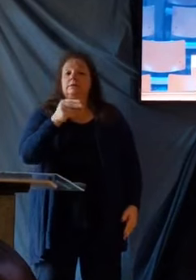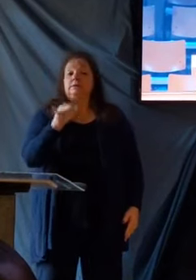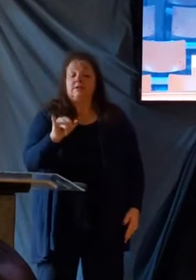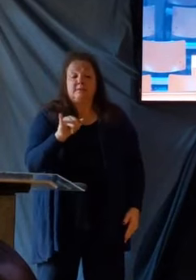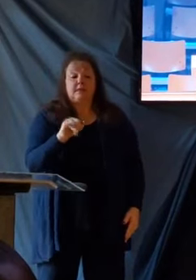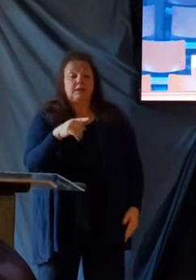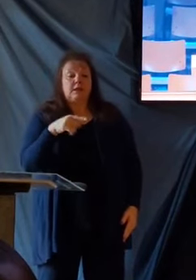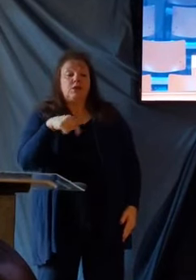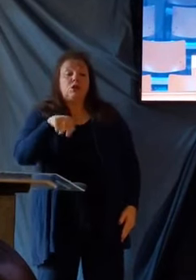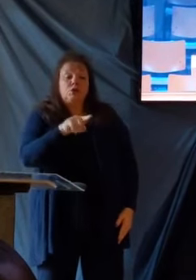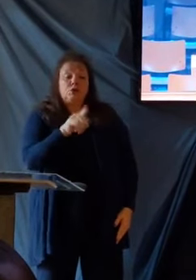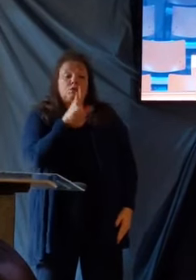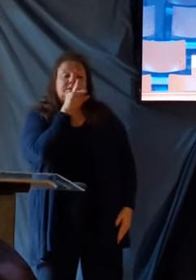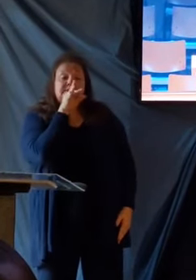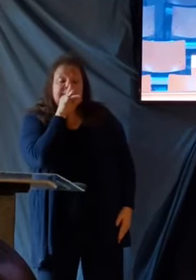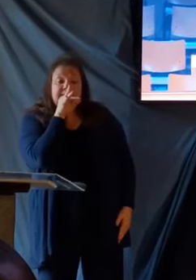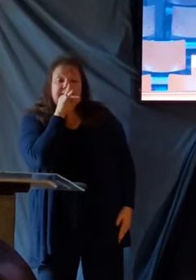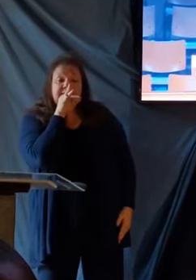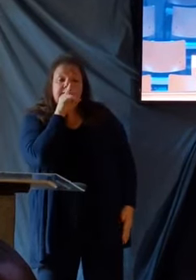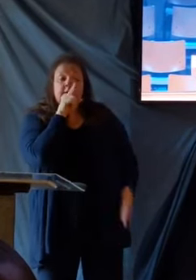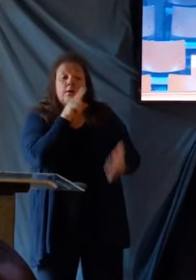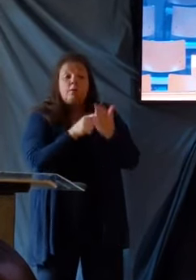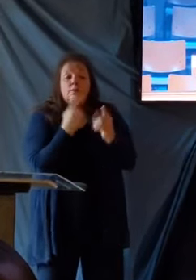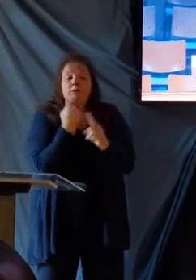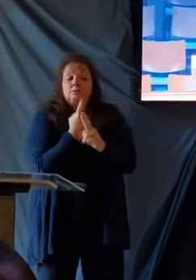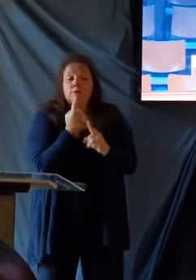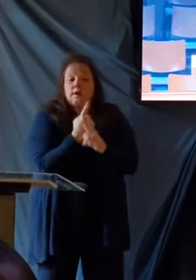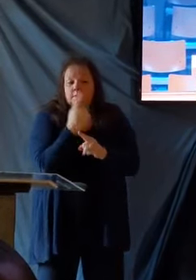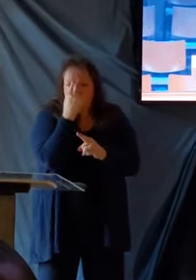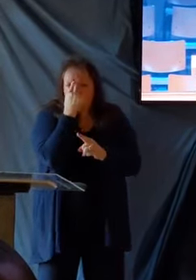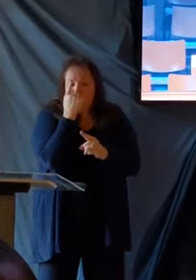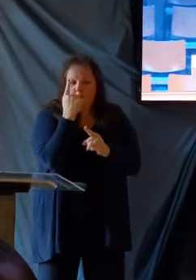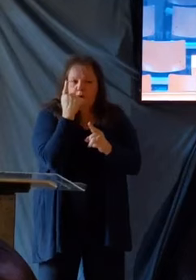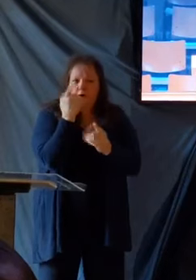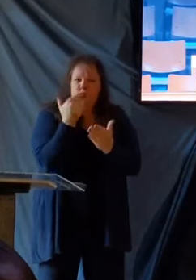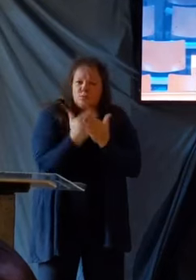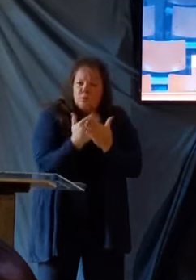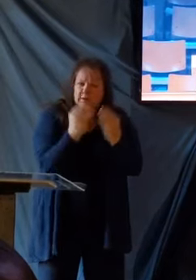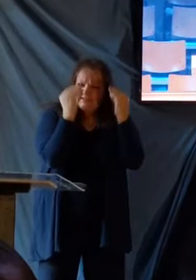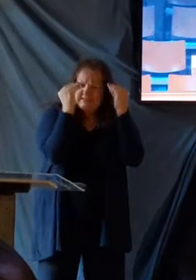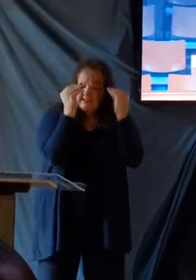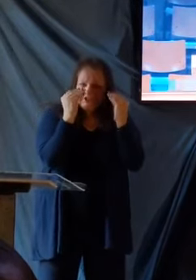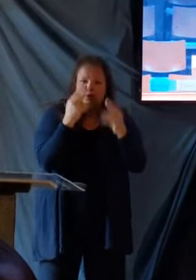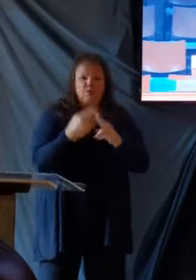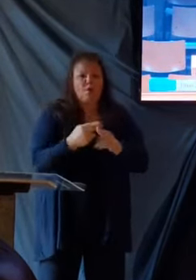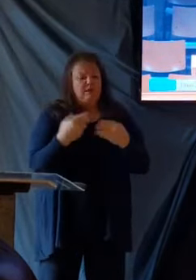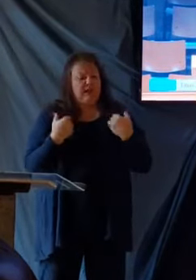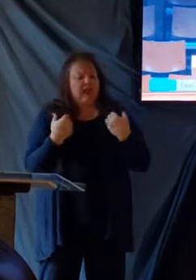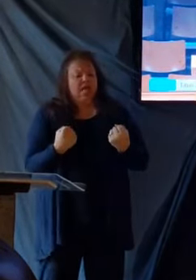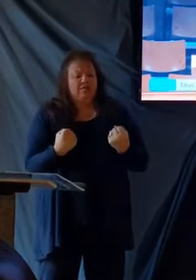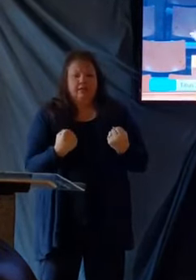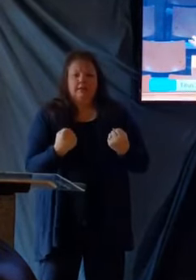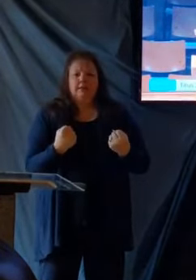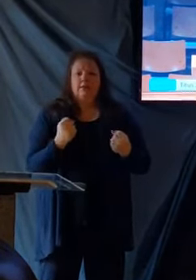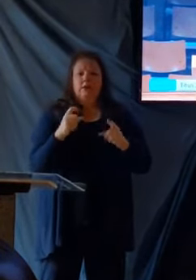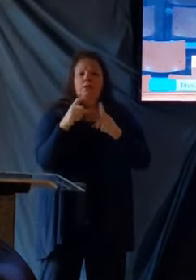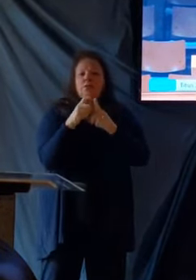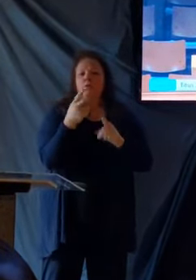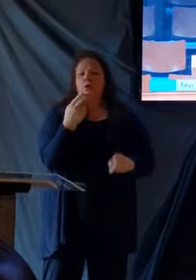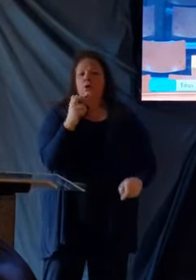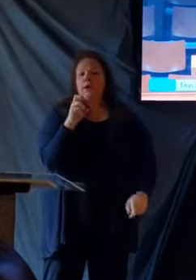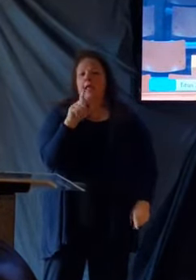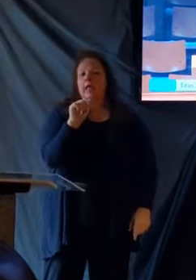you speak the things which are fitting for sound doctrine. We know that's healthy teaching, that word sound. We get the whole English